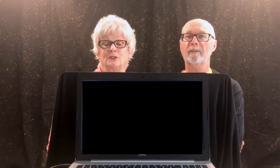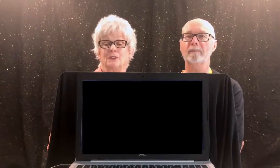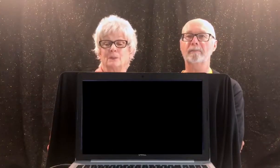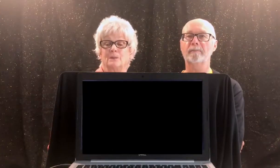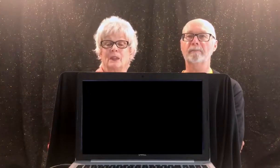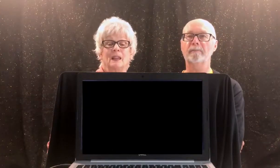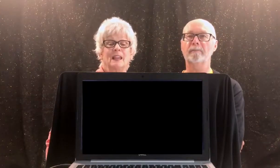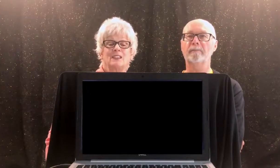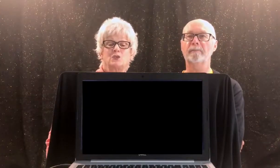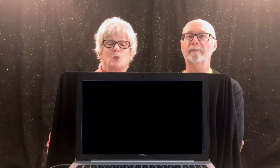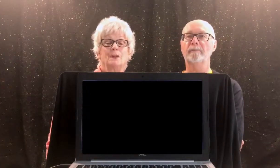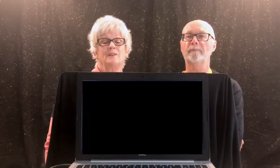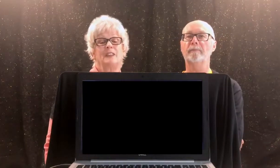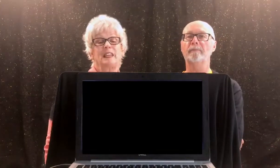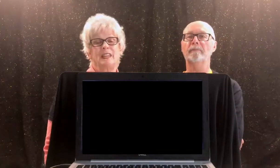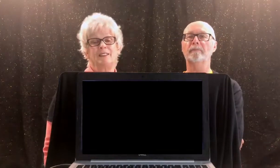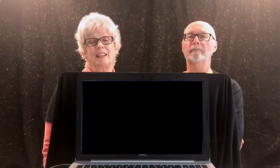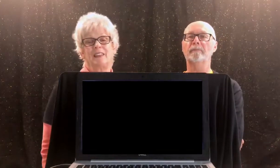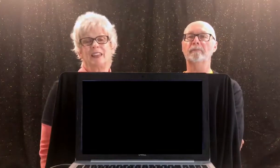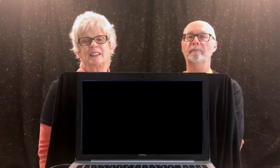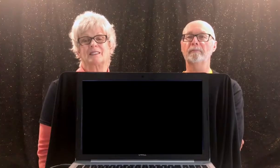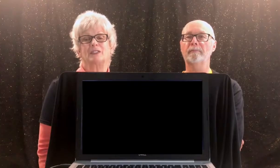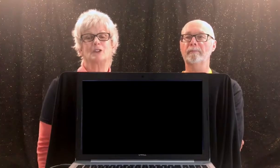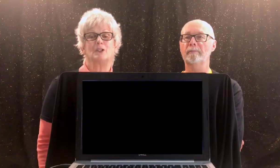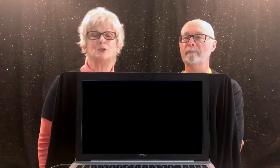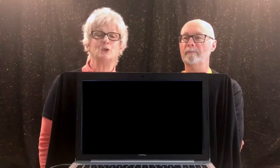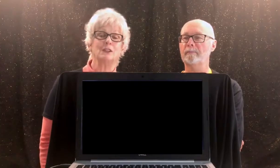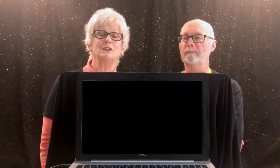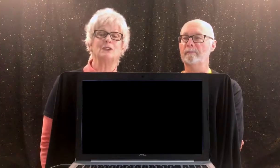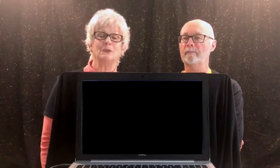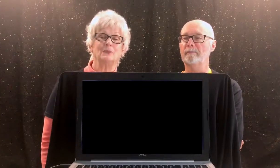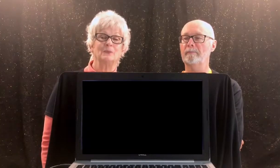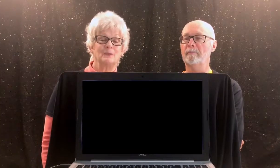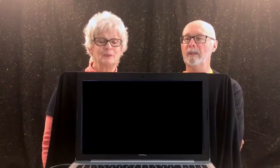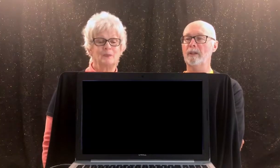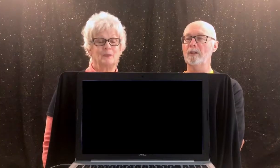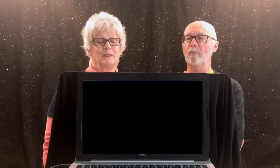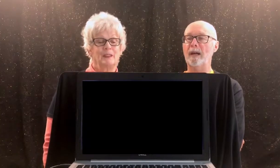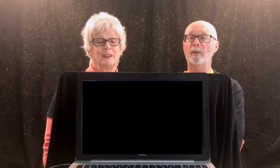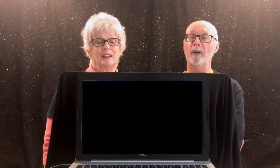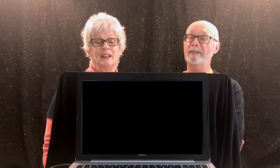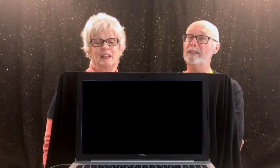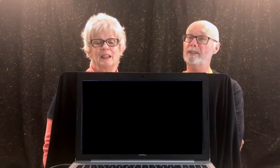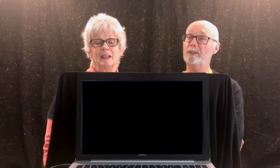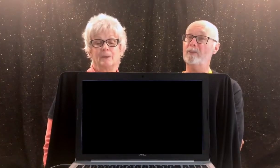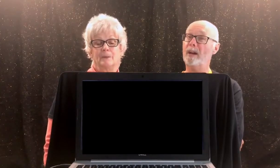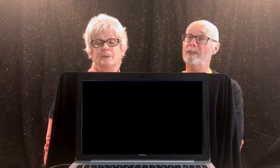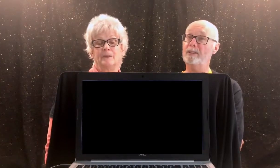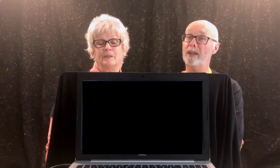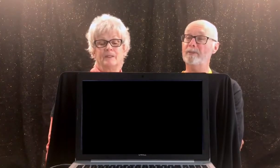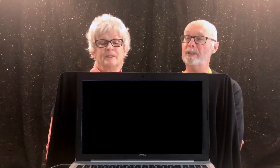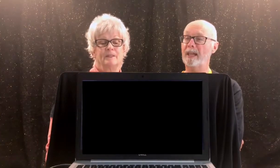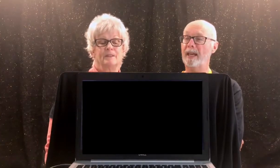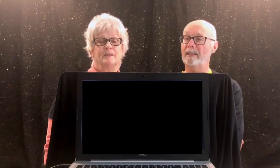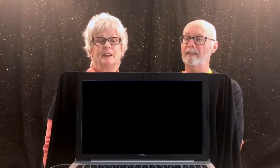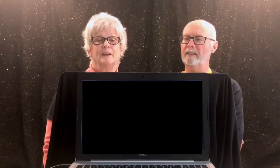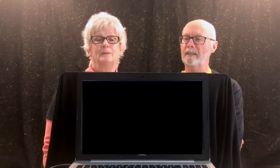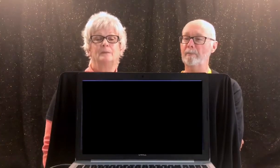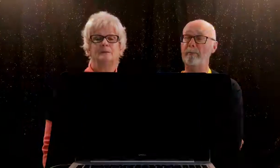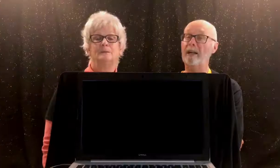children. It's one of the healing things that you can do. No matter what season you find yourself today,